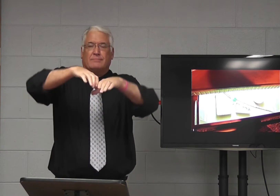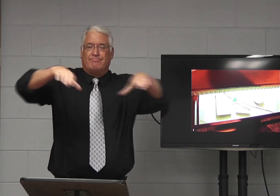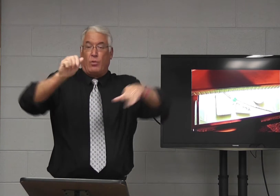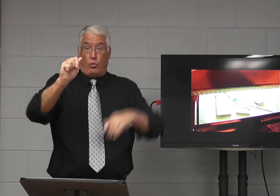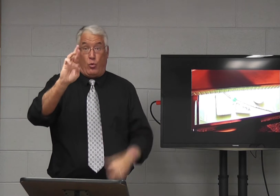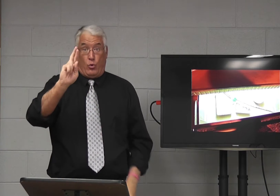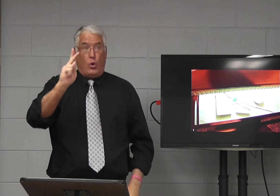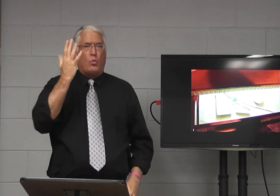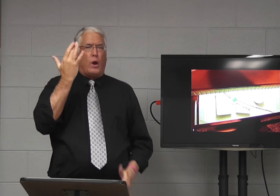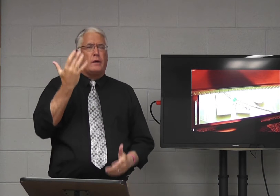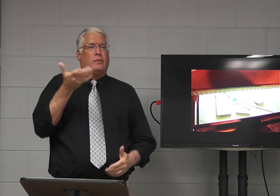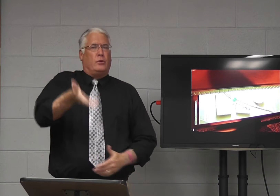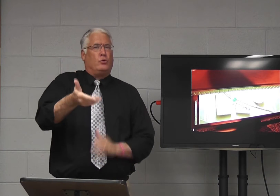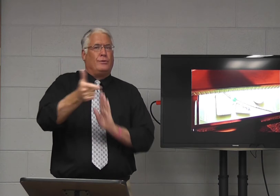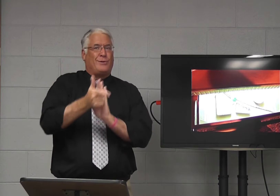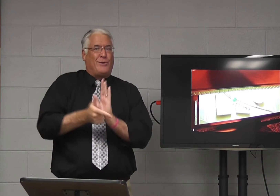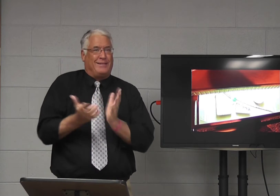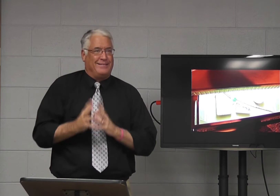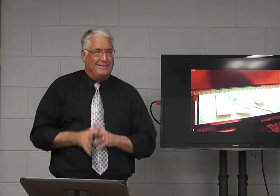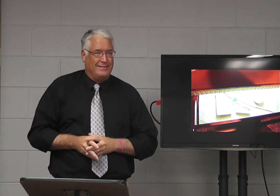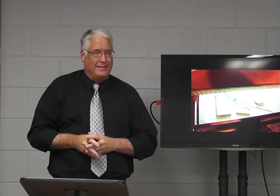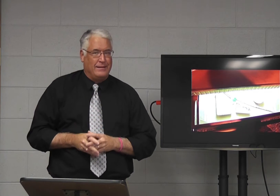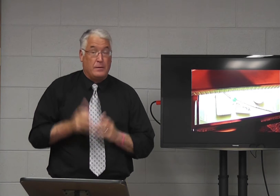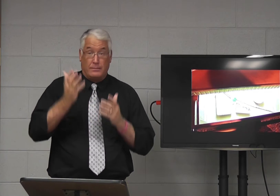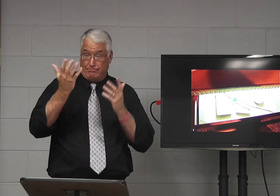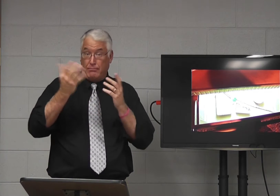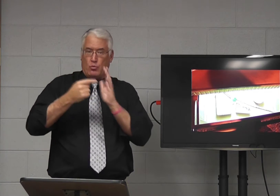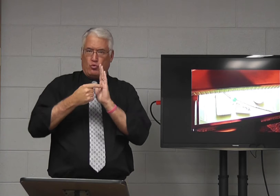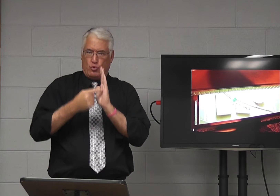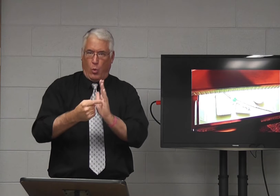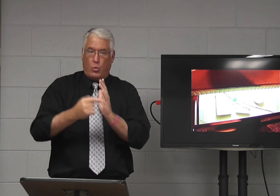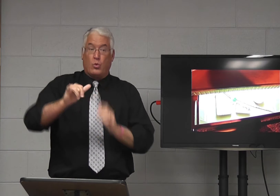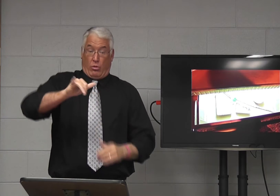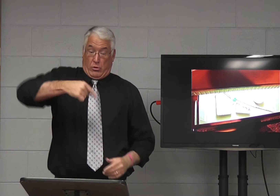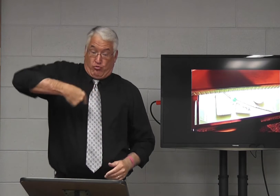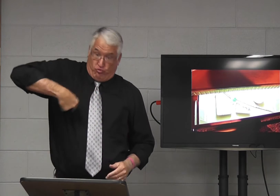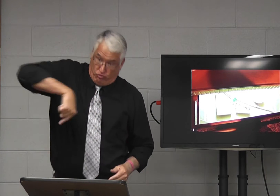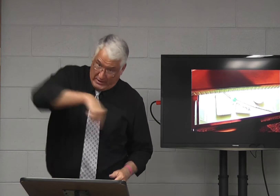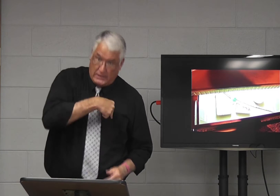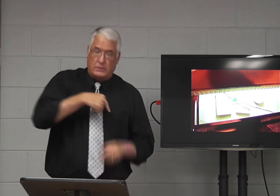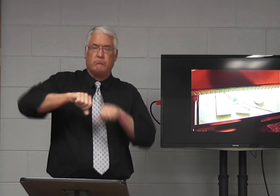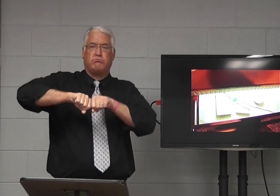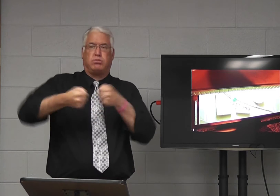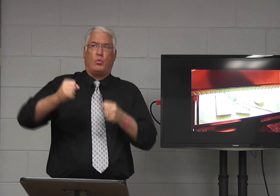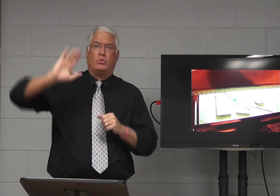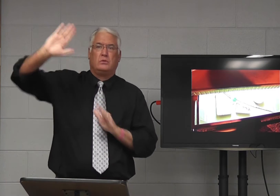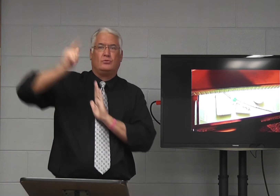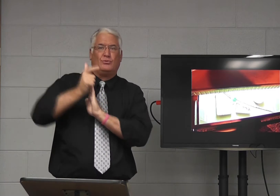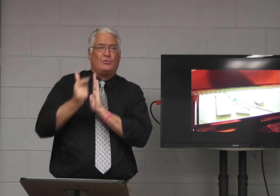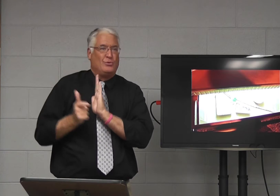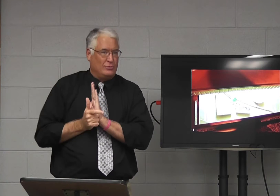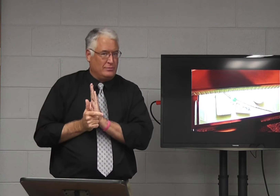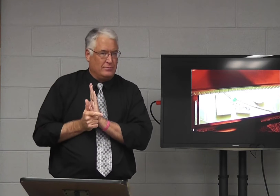law was in the ark. Why was the law in the ark? It was to show that we had broken his